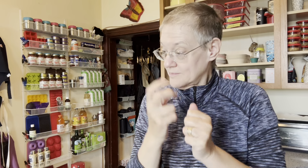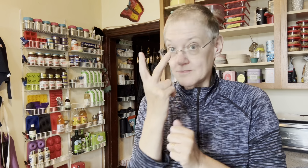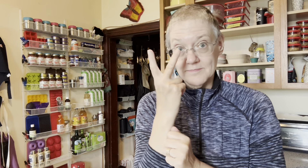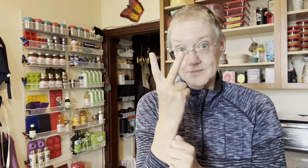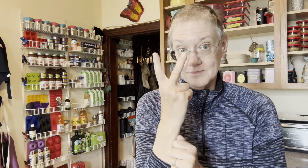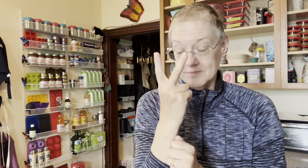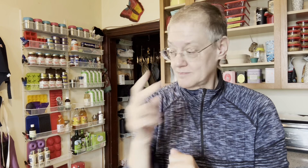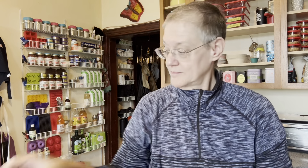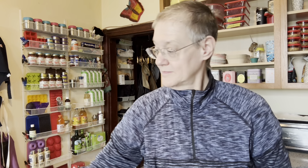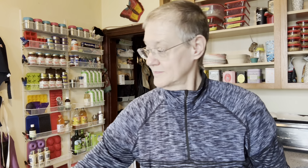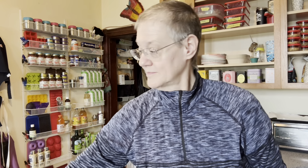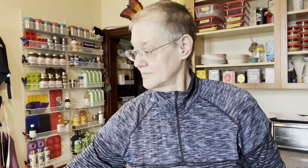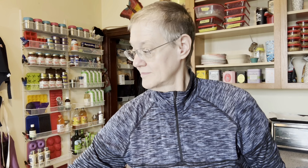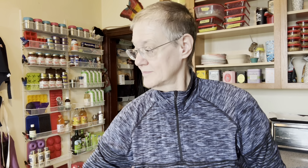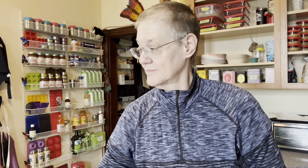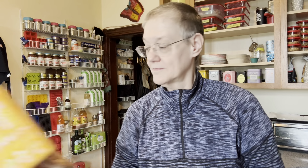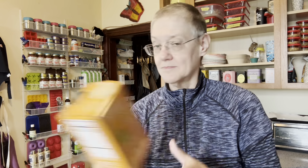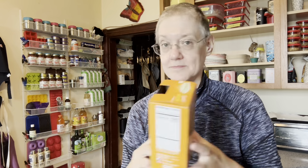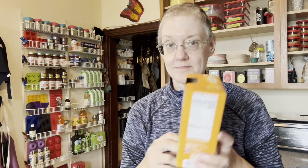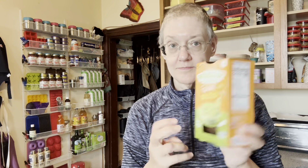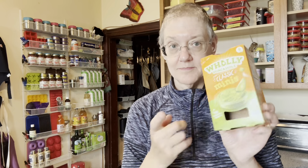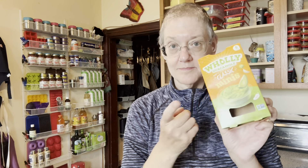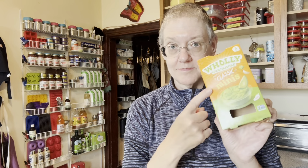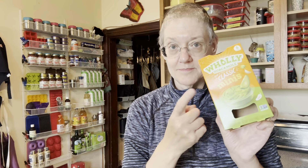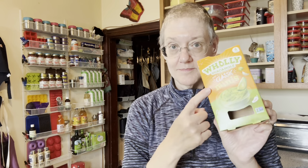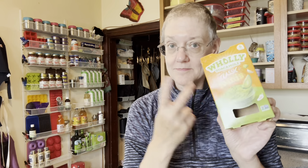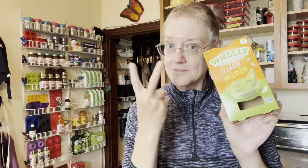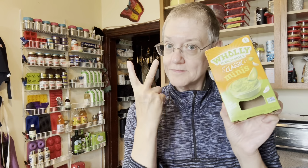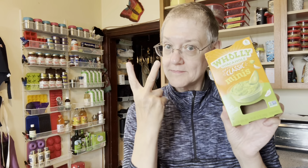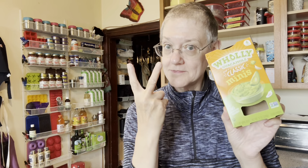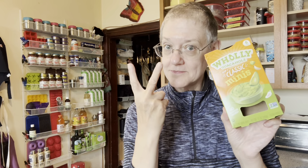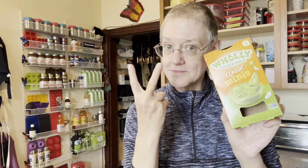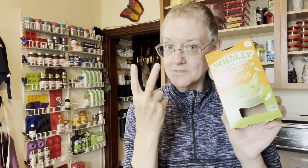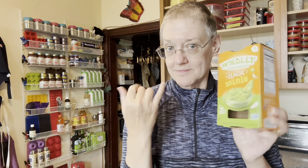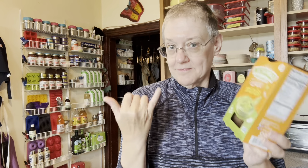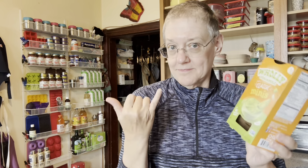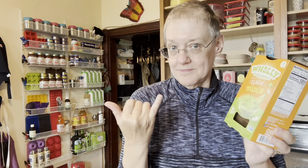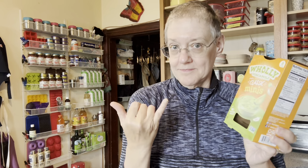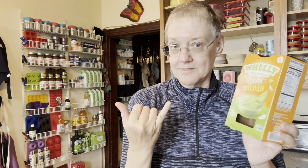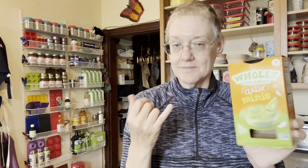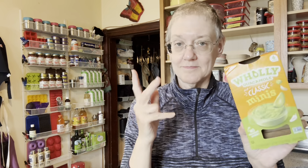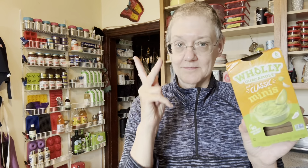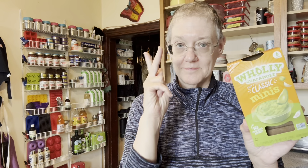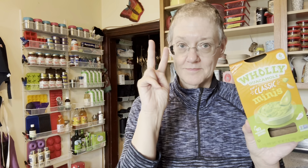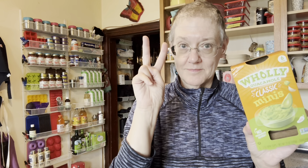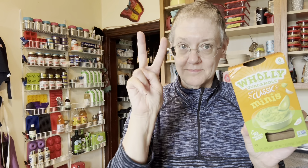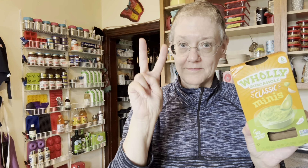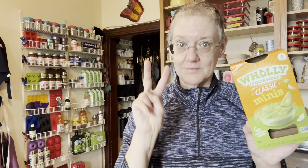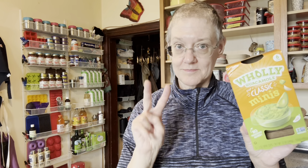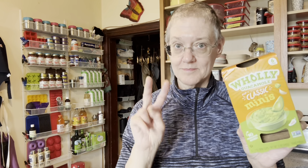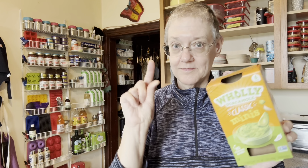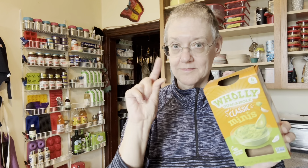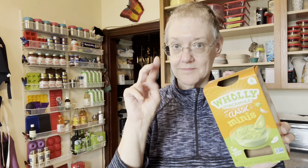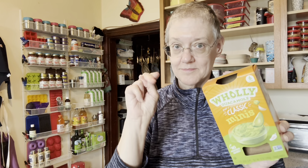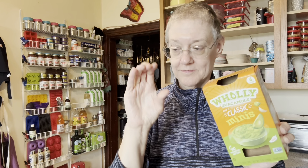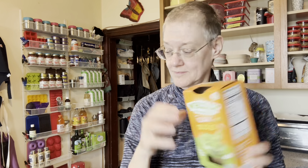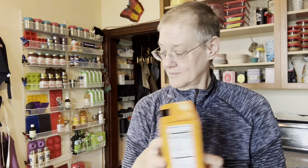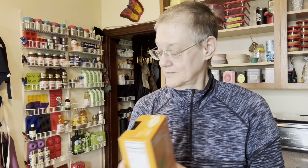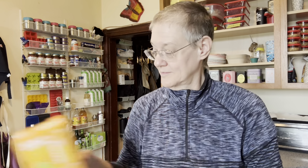I'm going to serve the chips with 2 servings, 2 packages of mini holy guacamole. 2 grams of